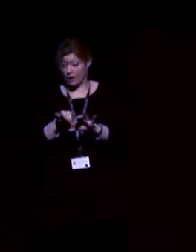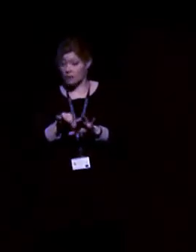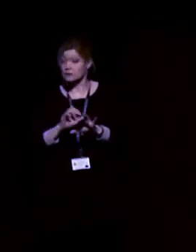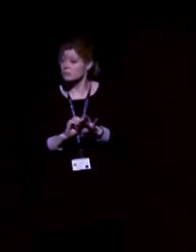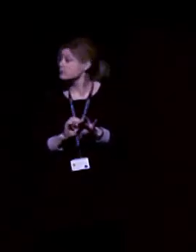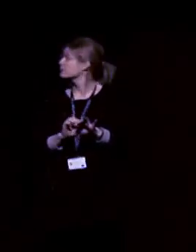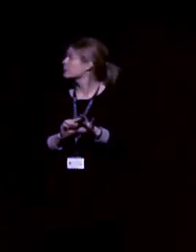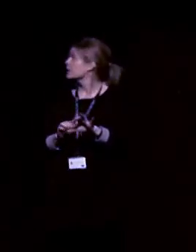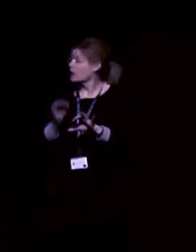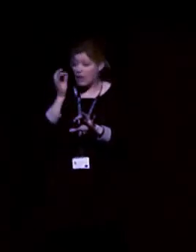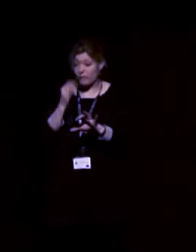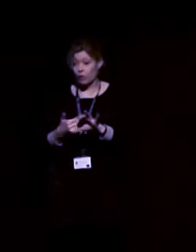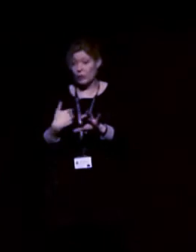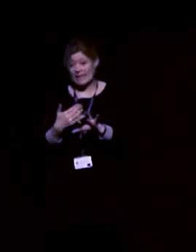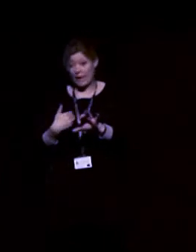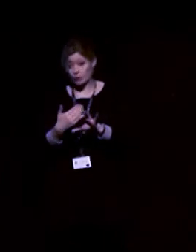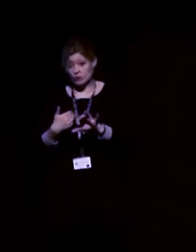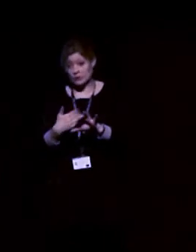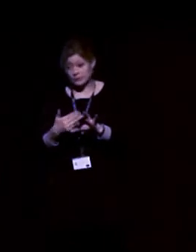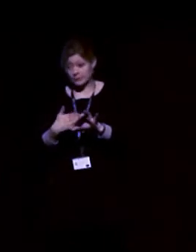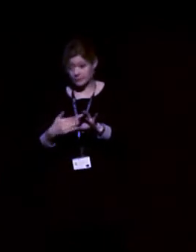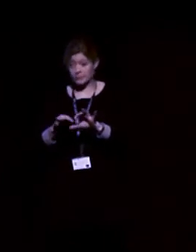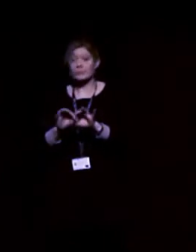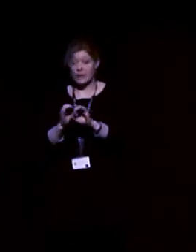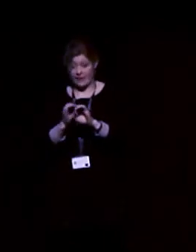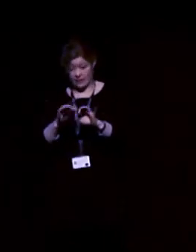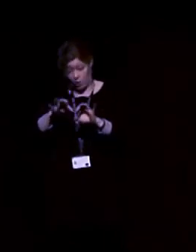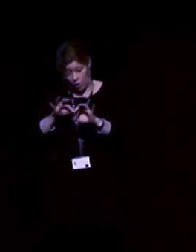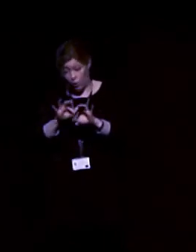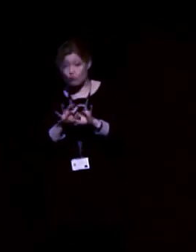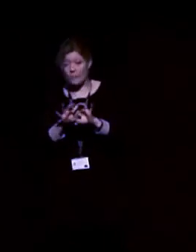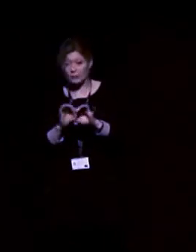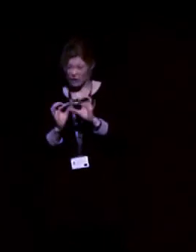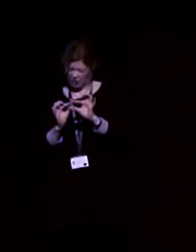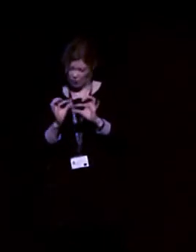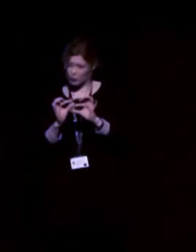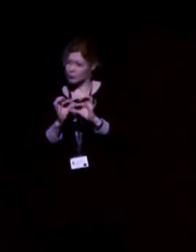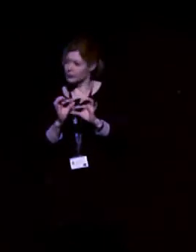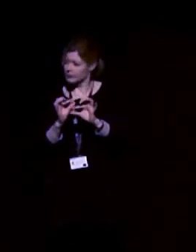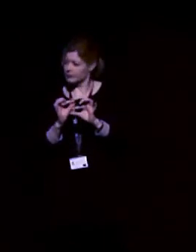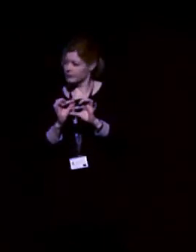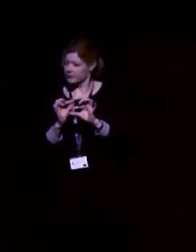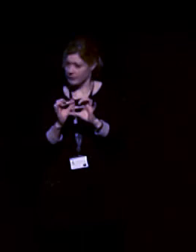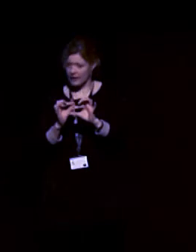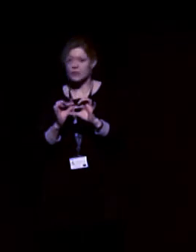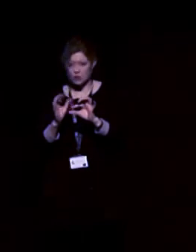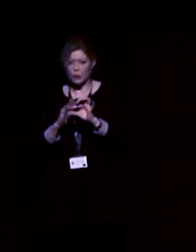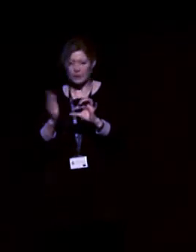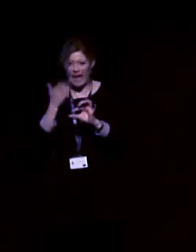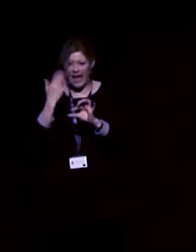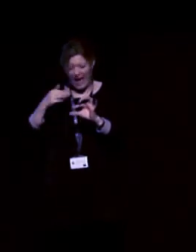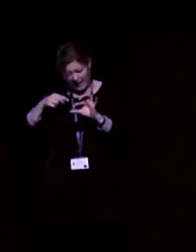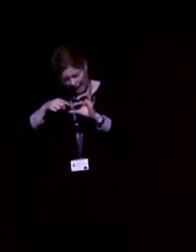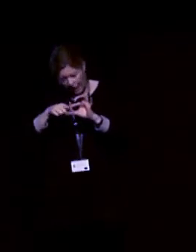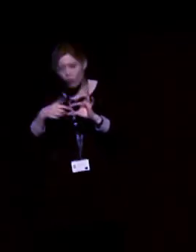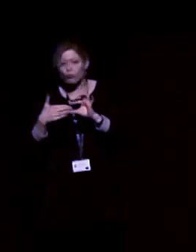remove the fluid and then insert a grommet, which is a tiny little tube that ventilates the middle ear. In other words,